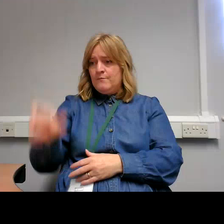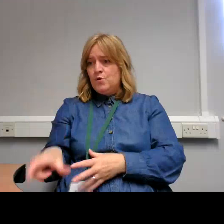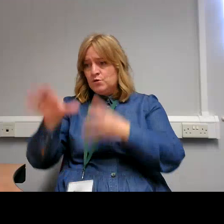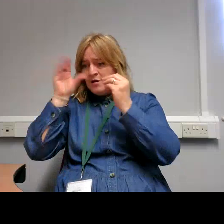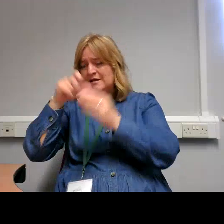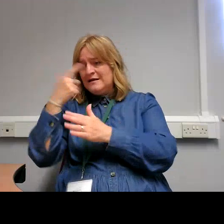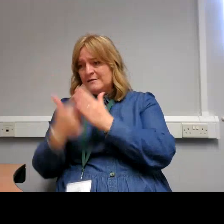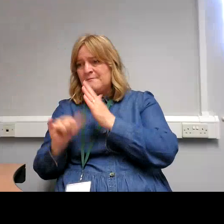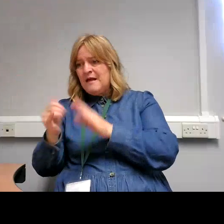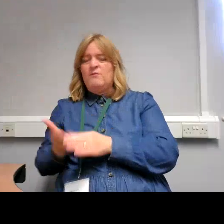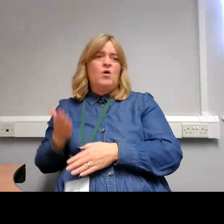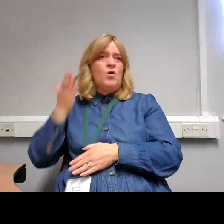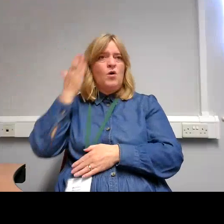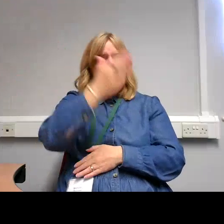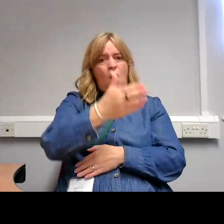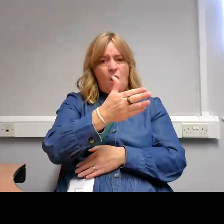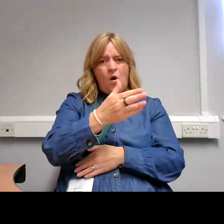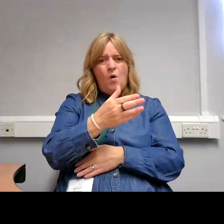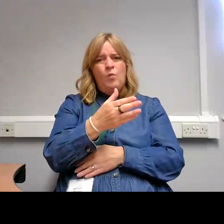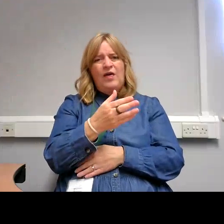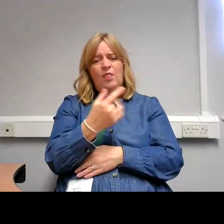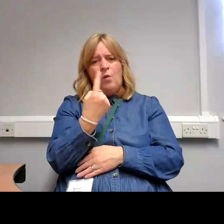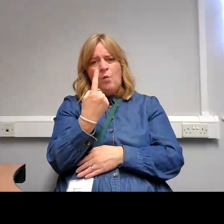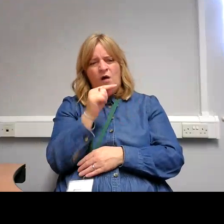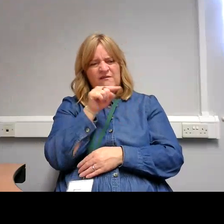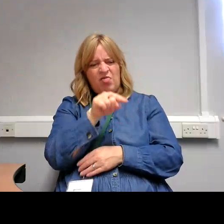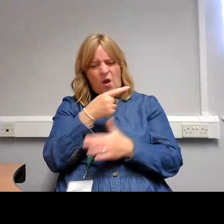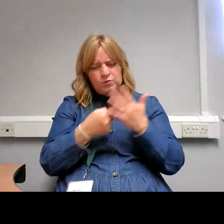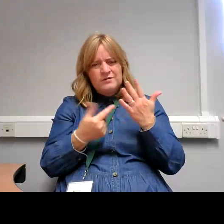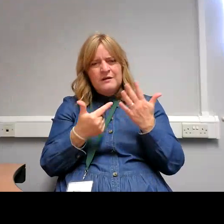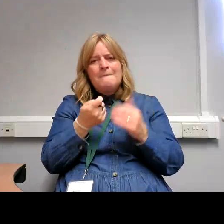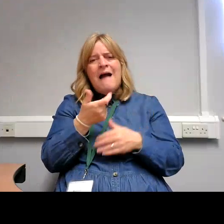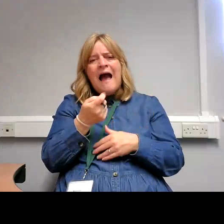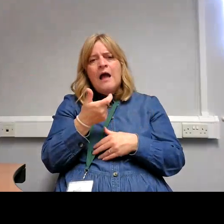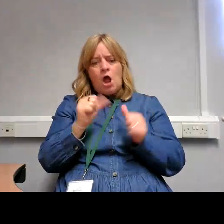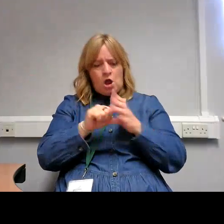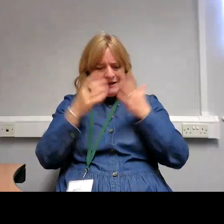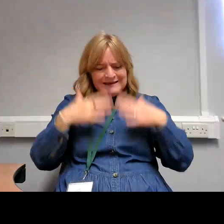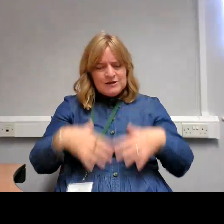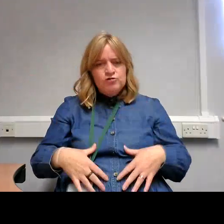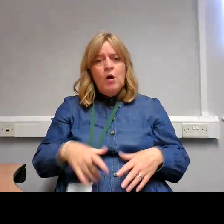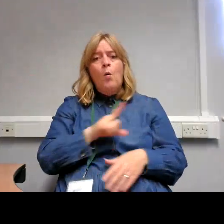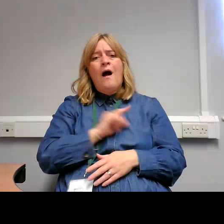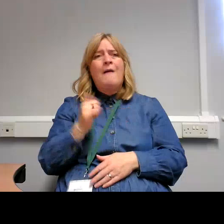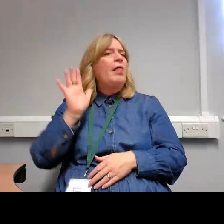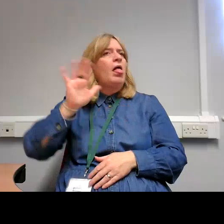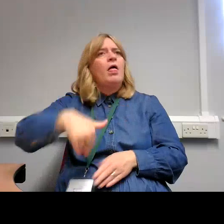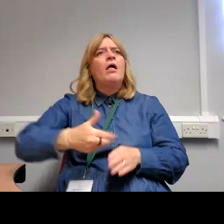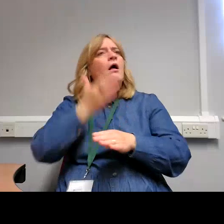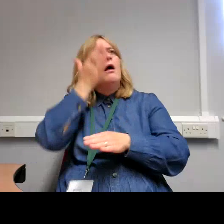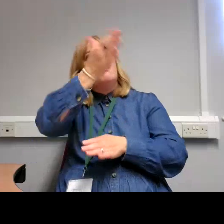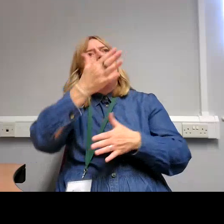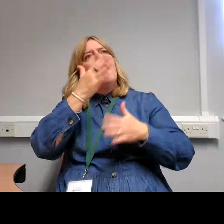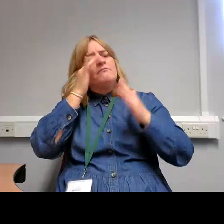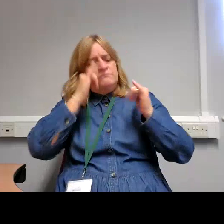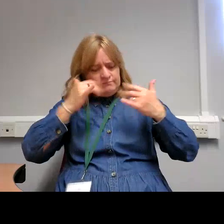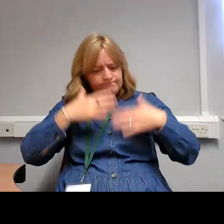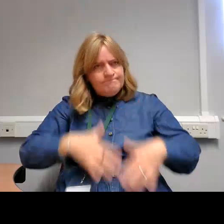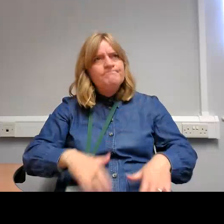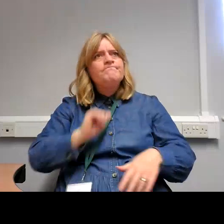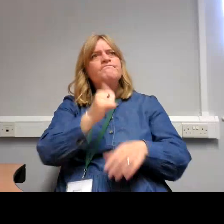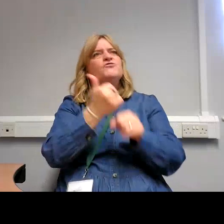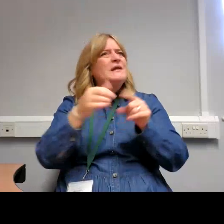of those minor conditions because they're not attending for the health checks or going to see their doctor for